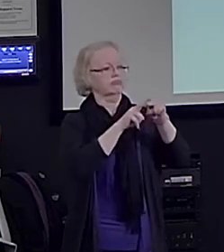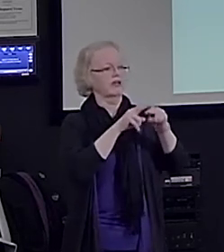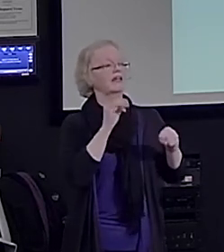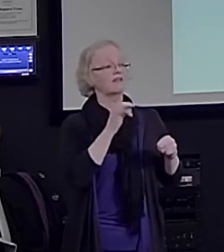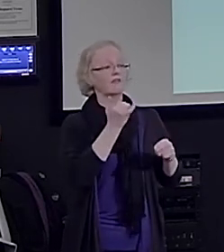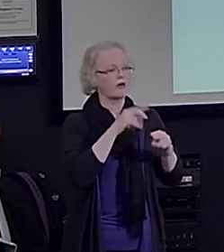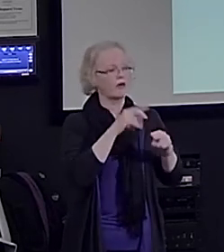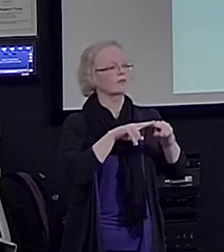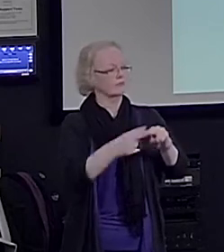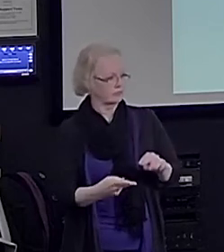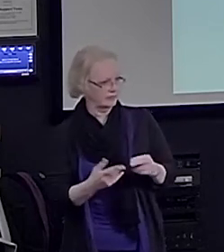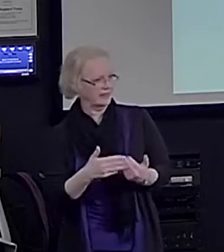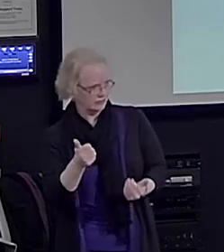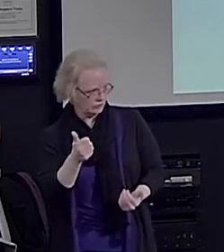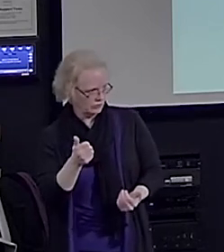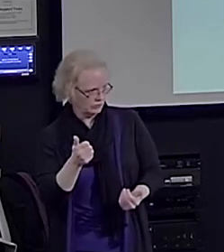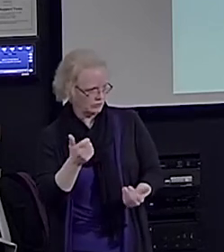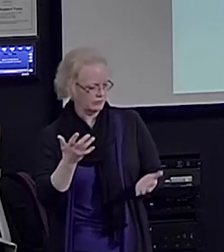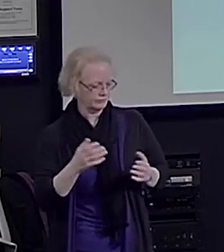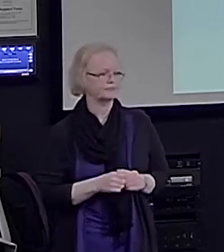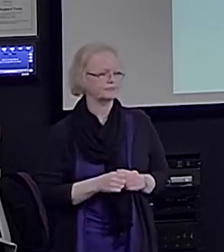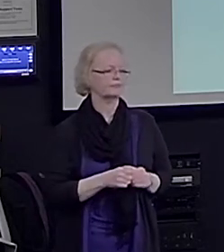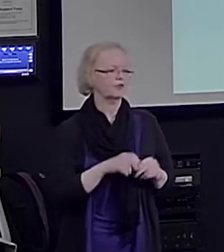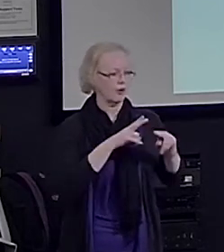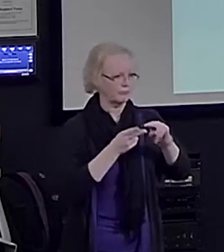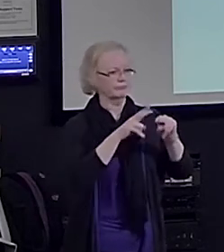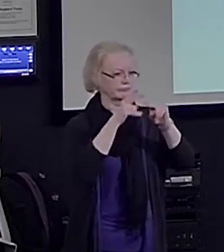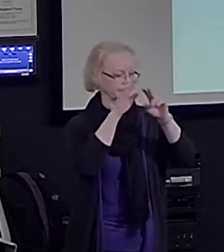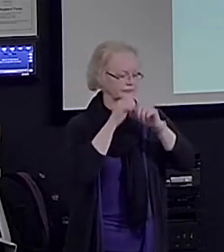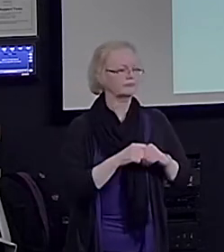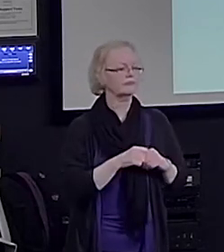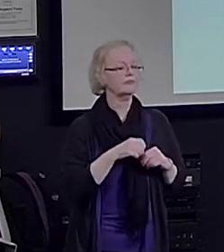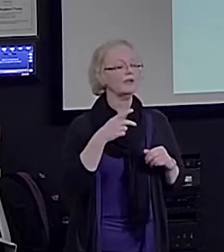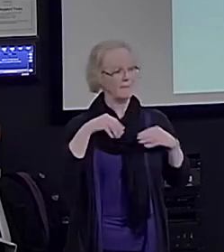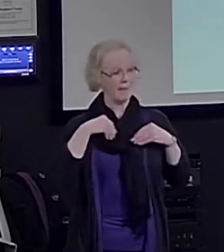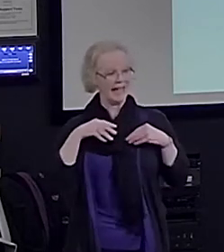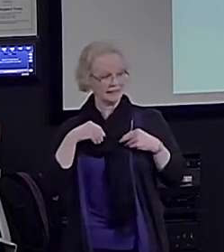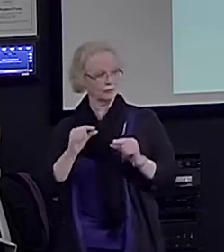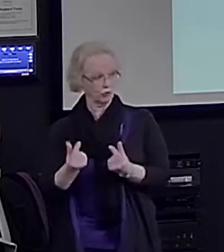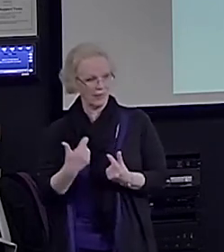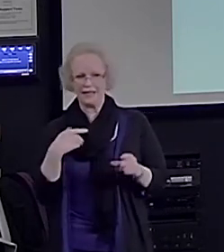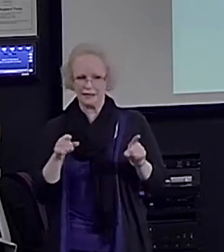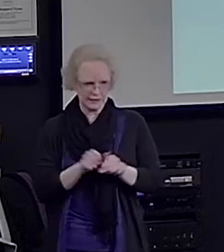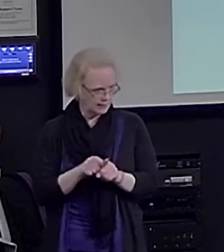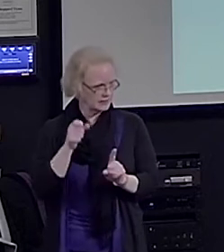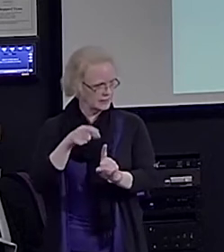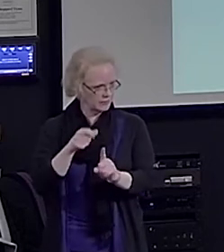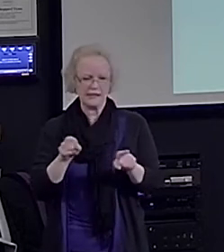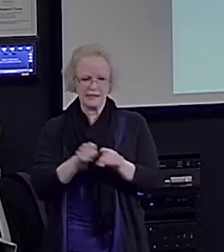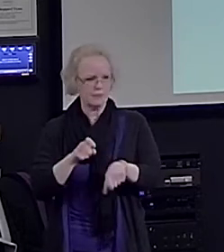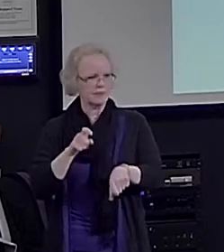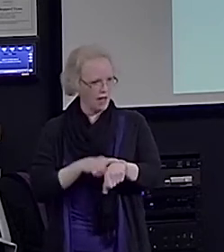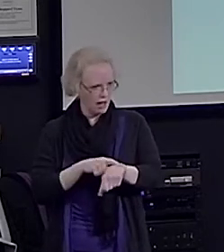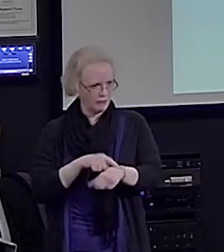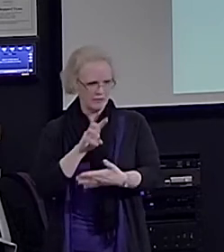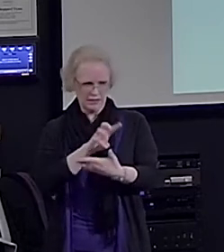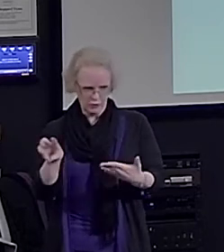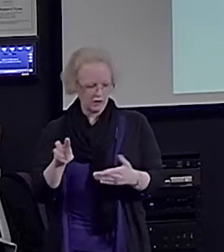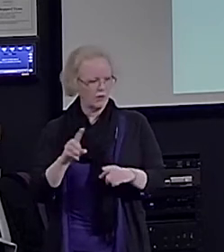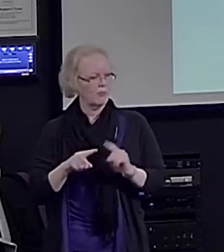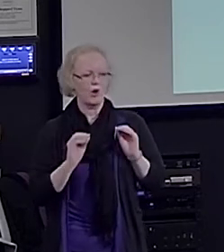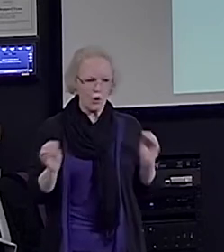got it wrong again it got easier the passive group had the same stimuli same time exposure but